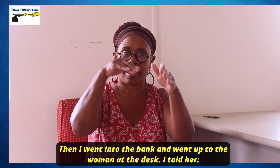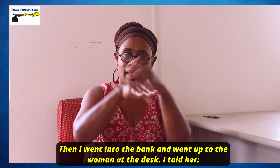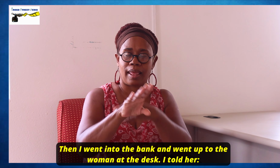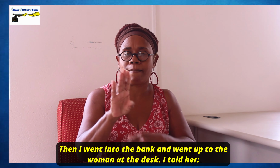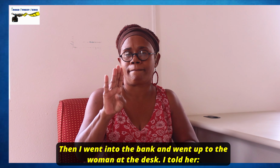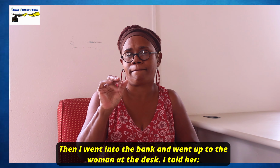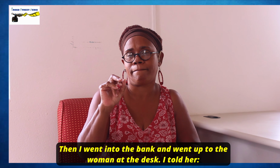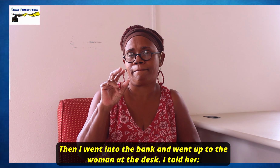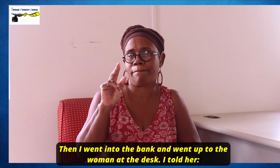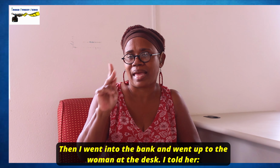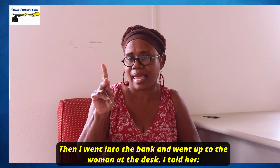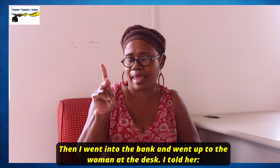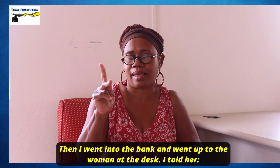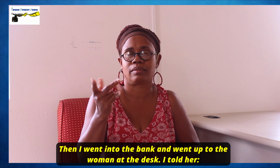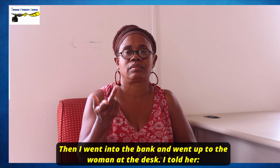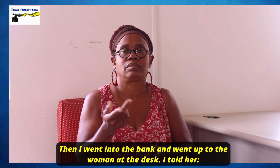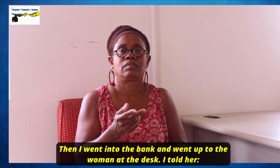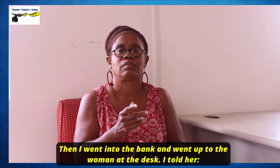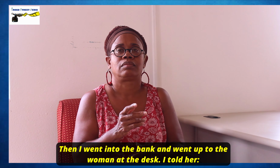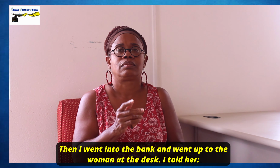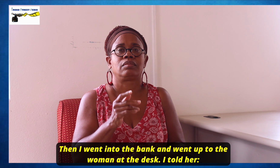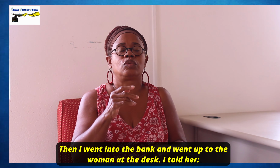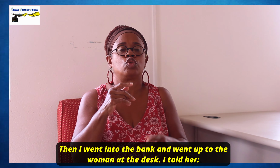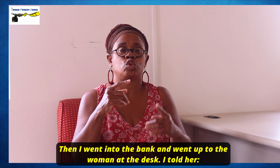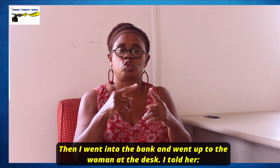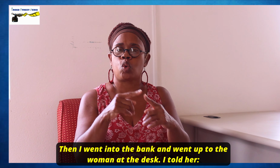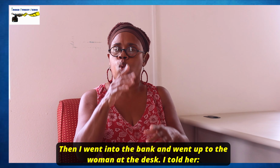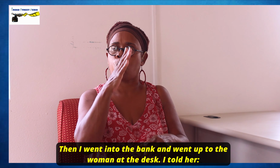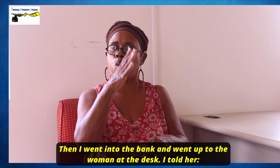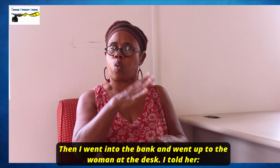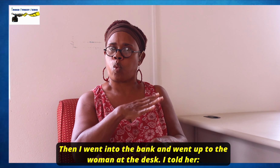Then I went into the bank and went up to the woman at the desk.